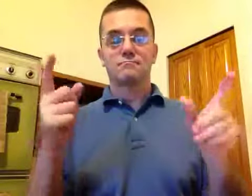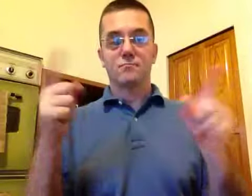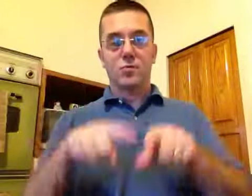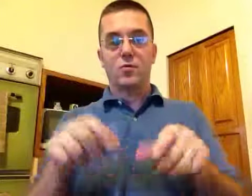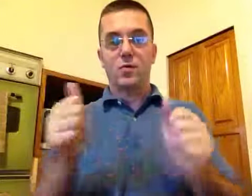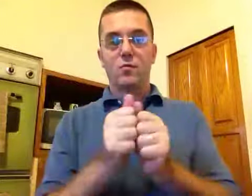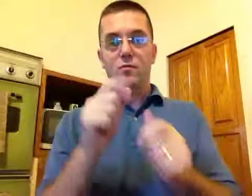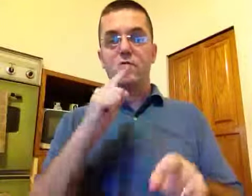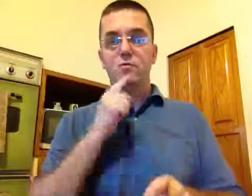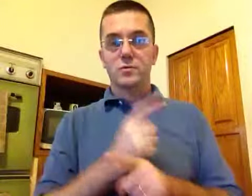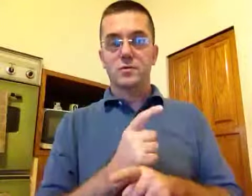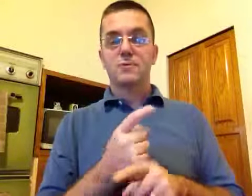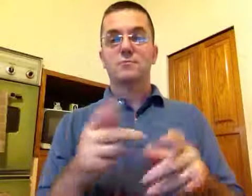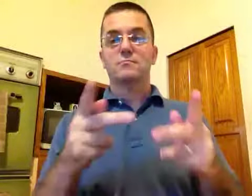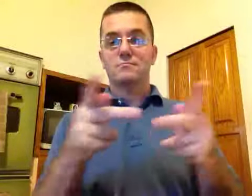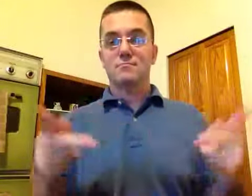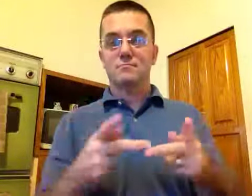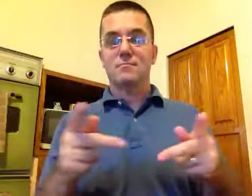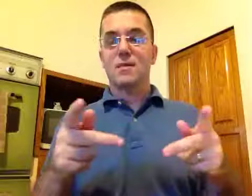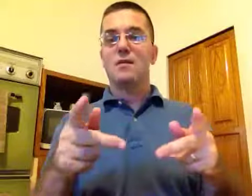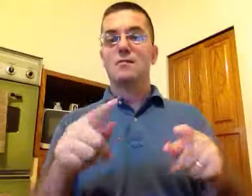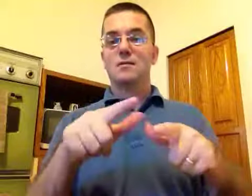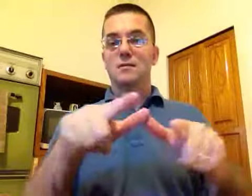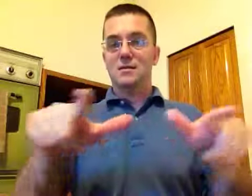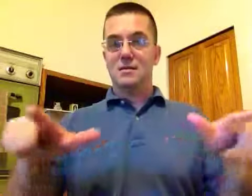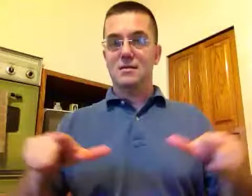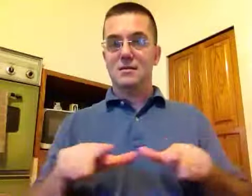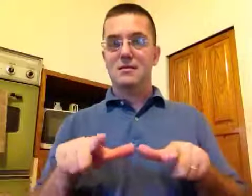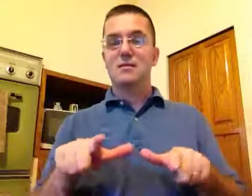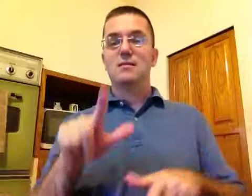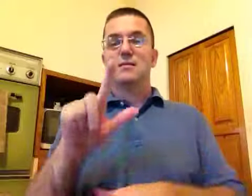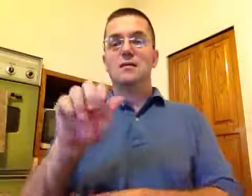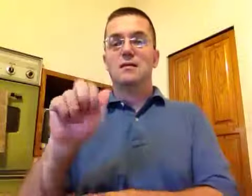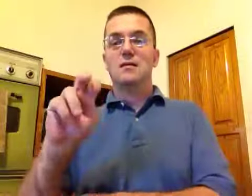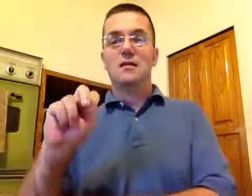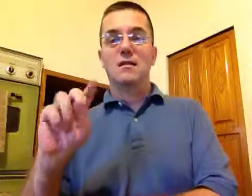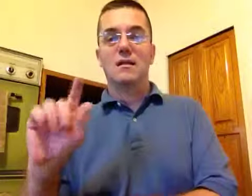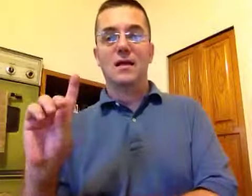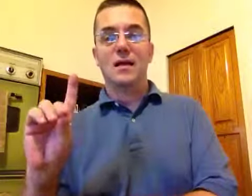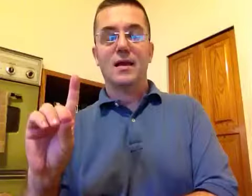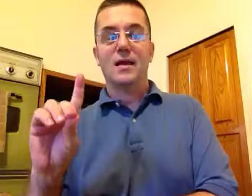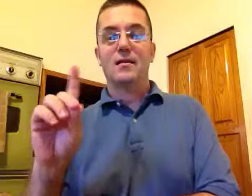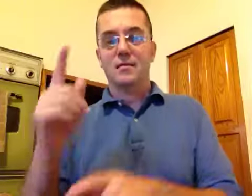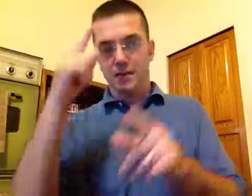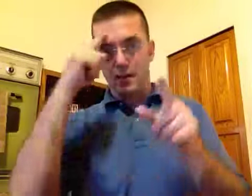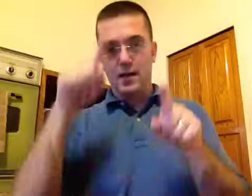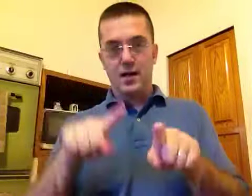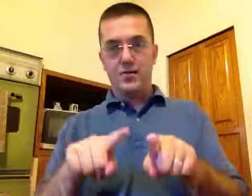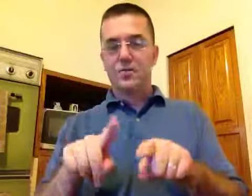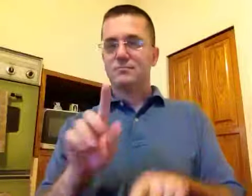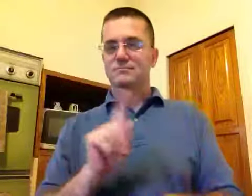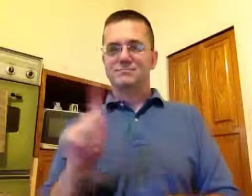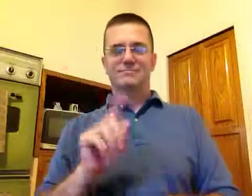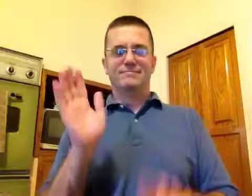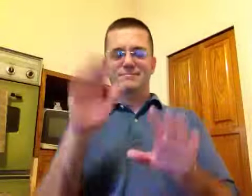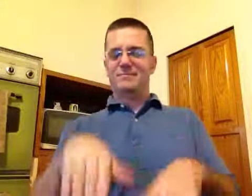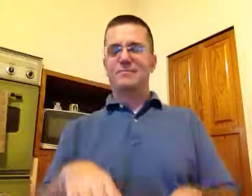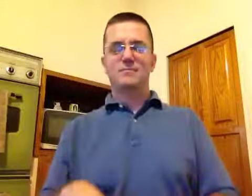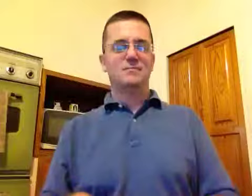Multiple problems there. So you've made a series of decisions that have gotten you to this point. Don't